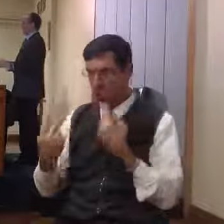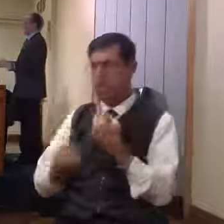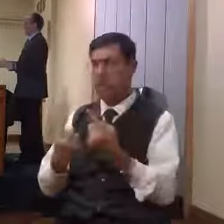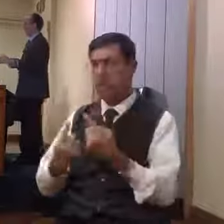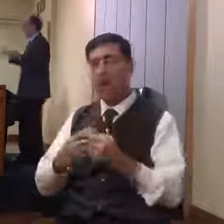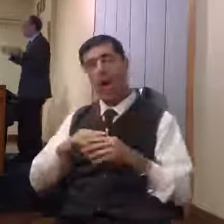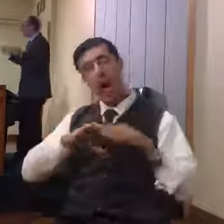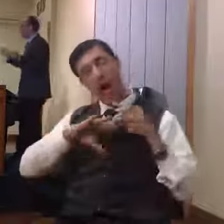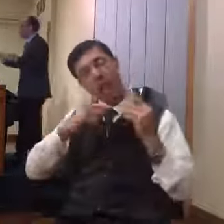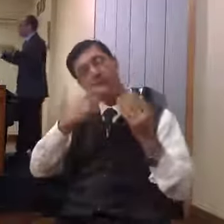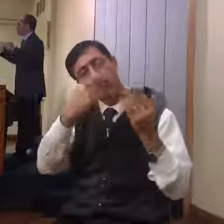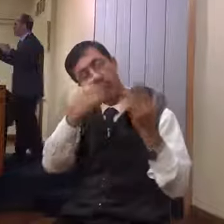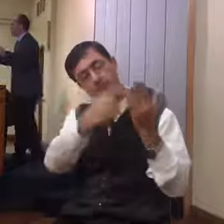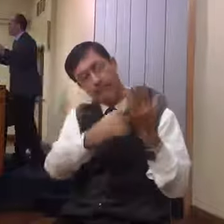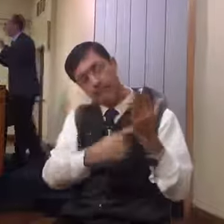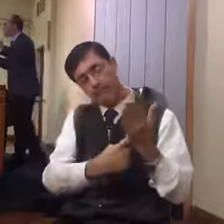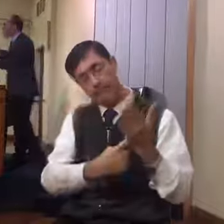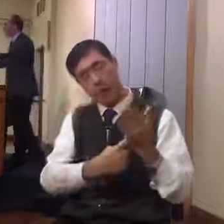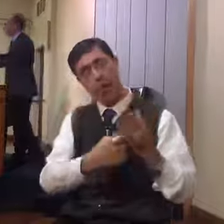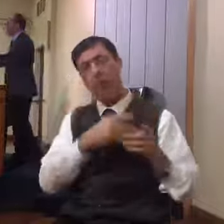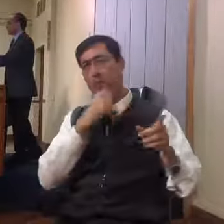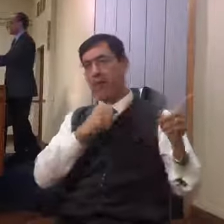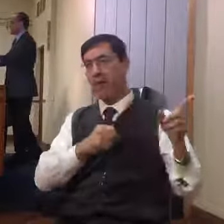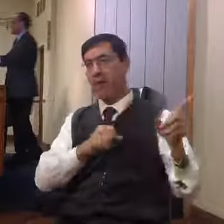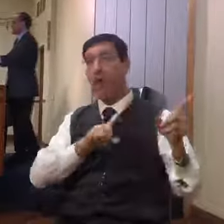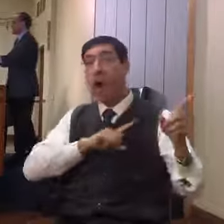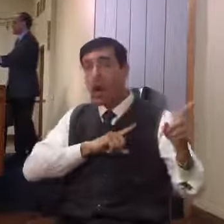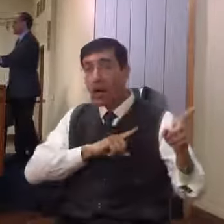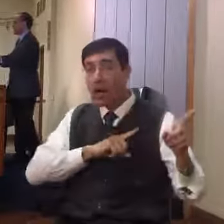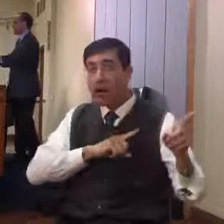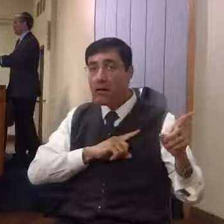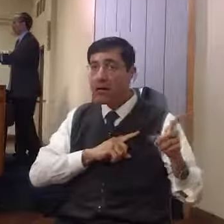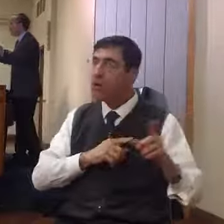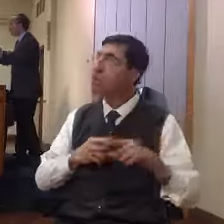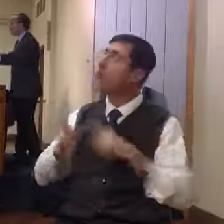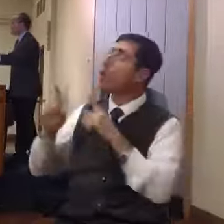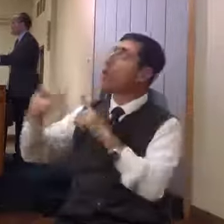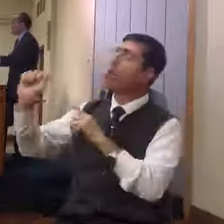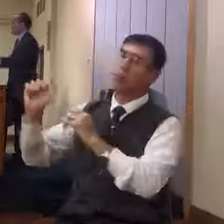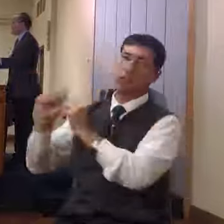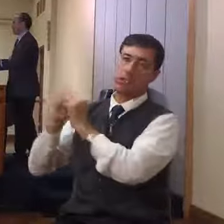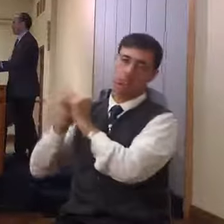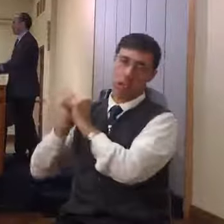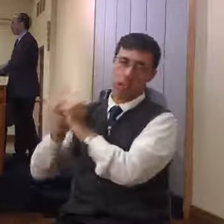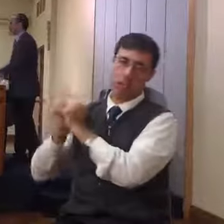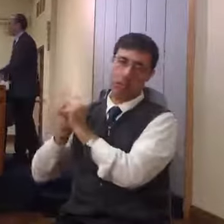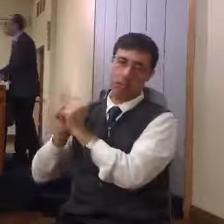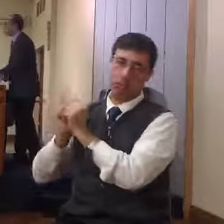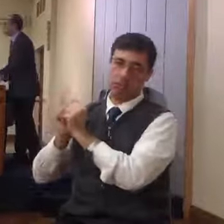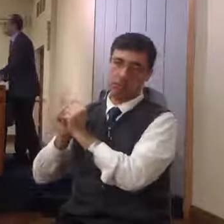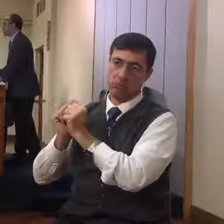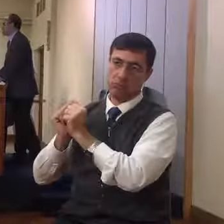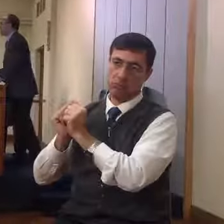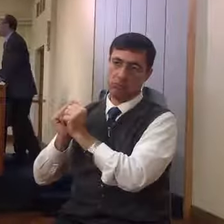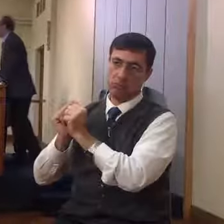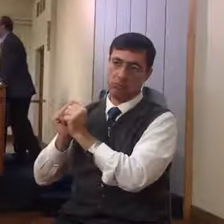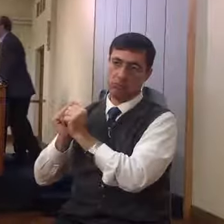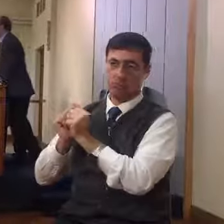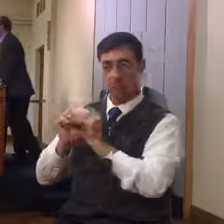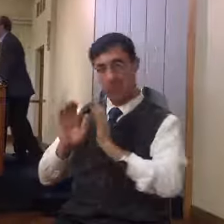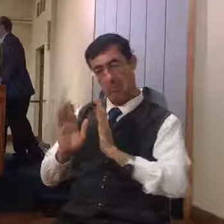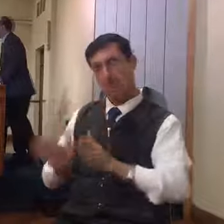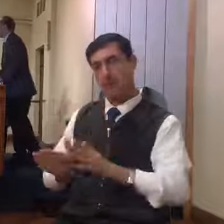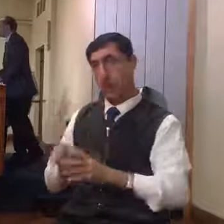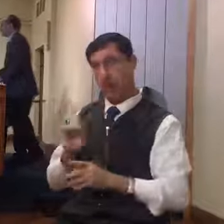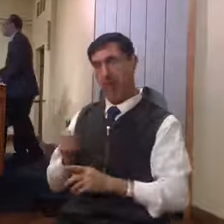sake. For the Lord's sake. That's the reason. That's the reason. For the Lord's sake.